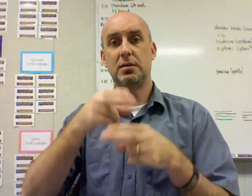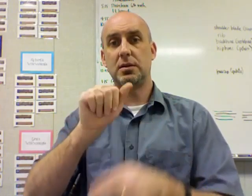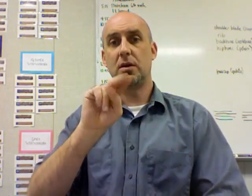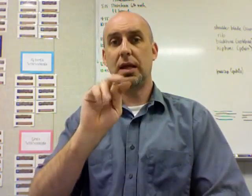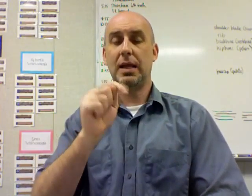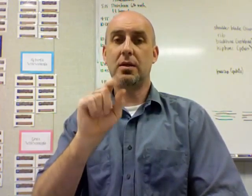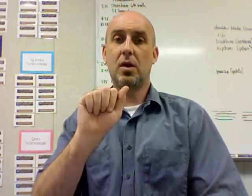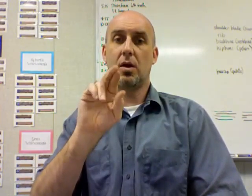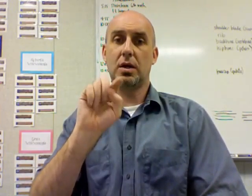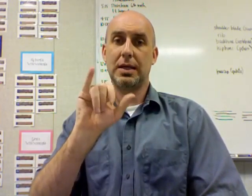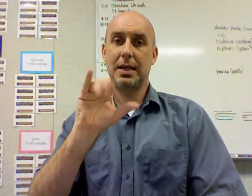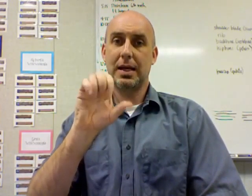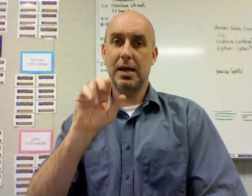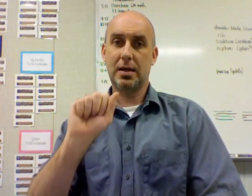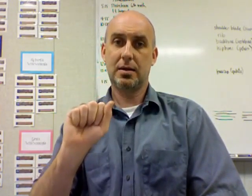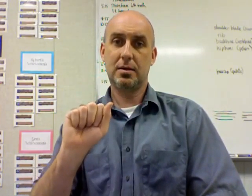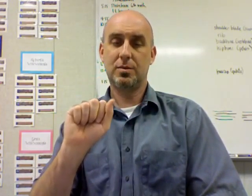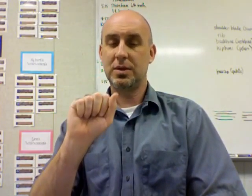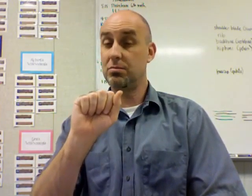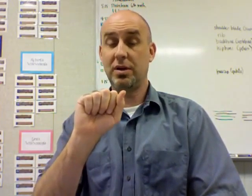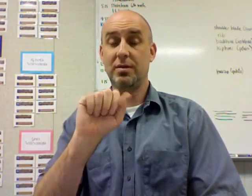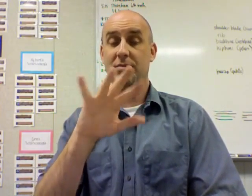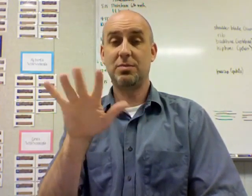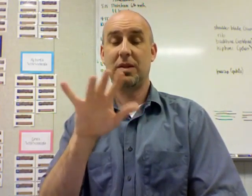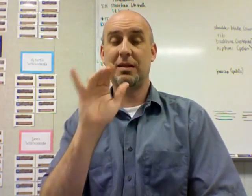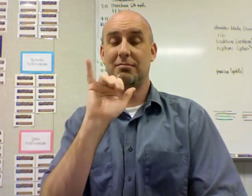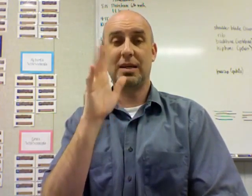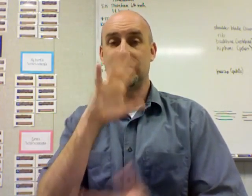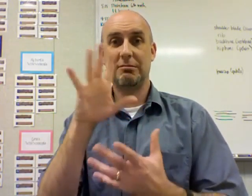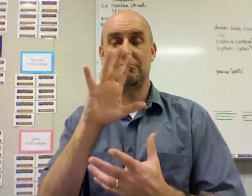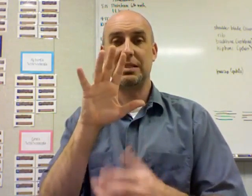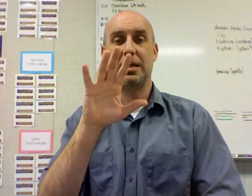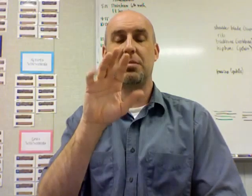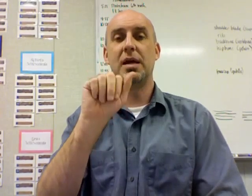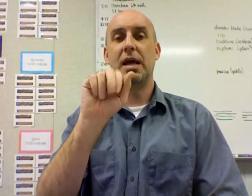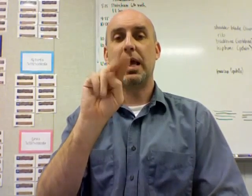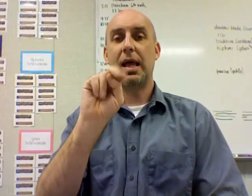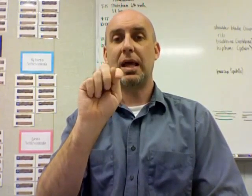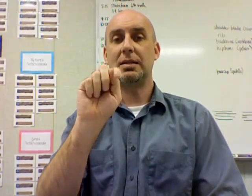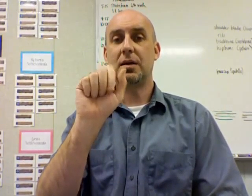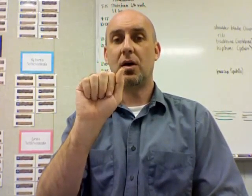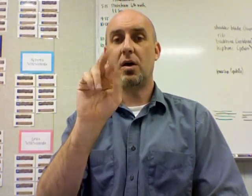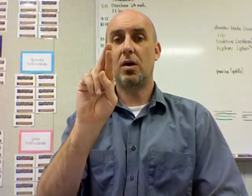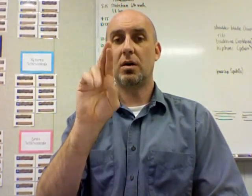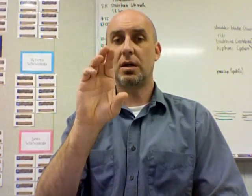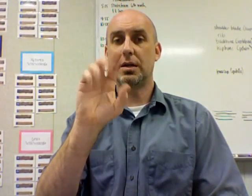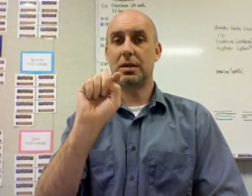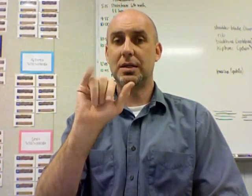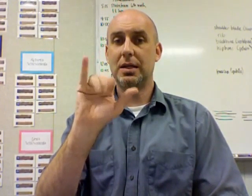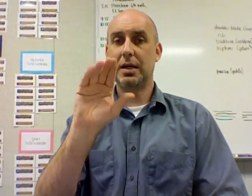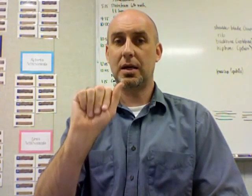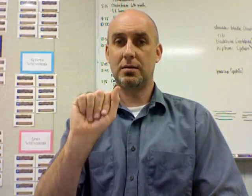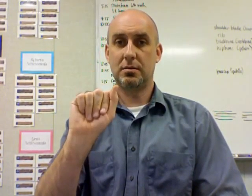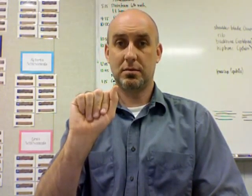called Antarctica. So probably spelled that kind of messed up. Antarctica.